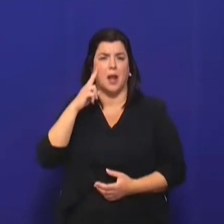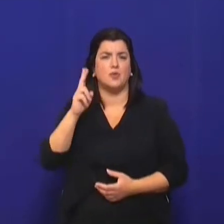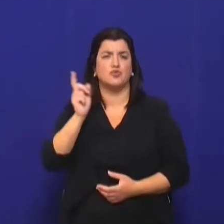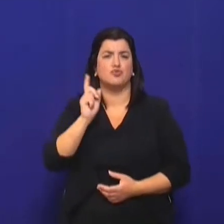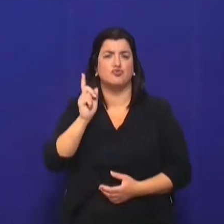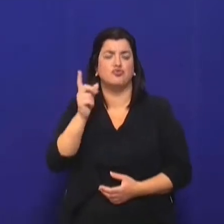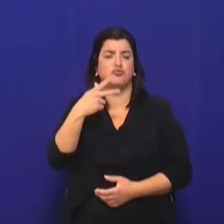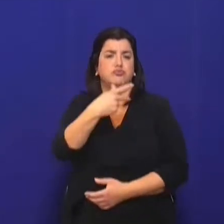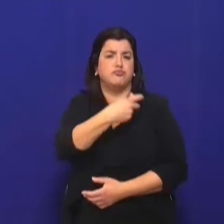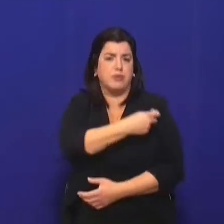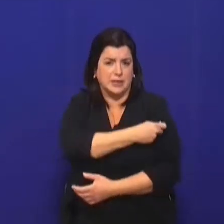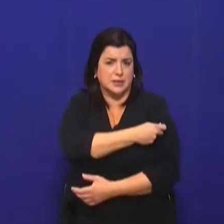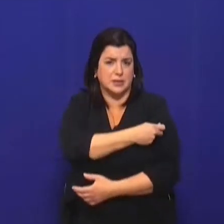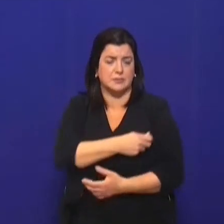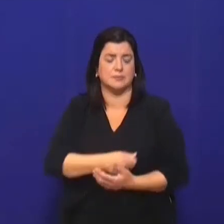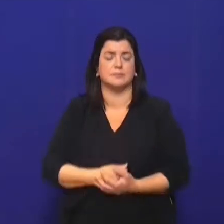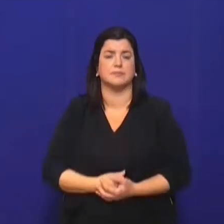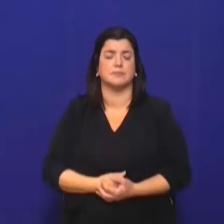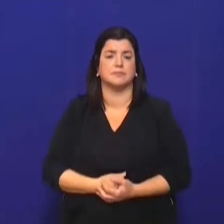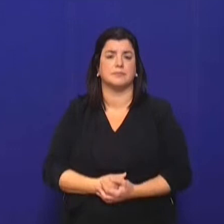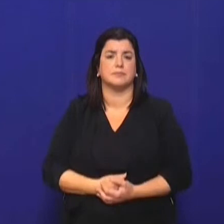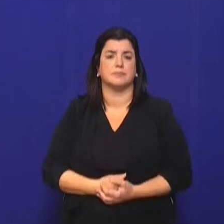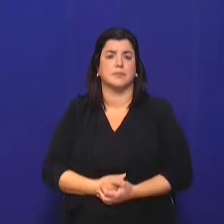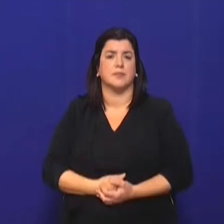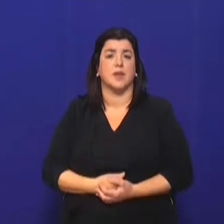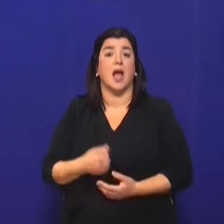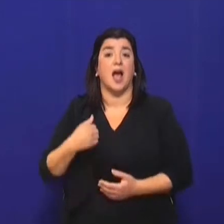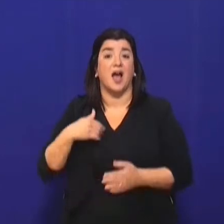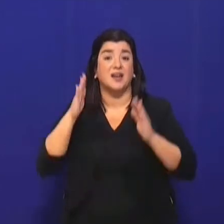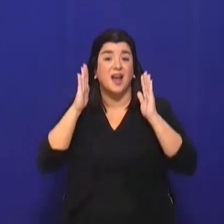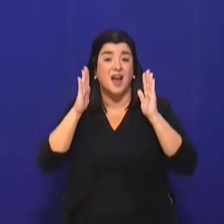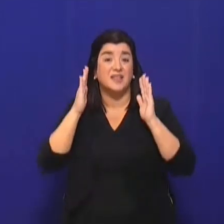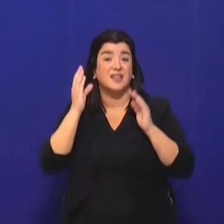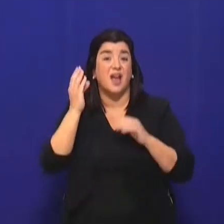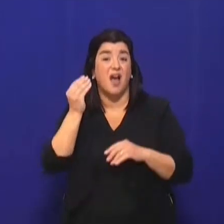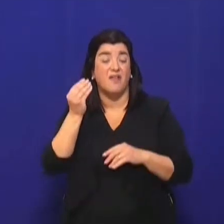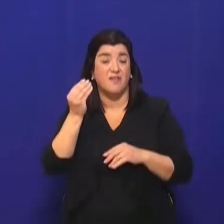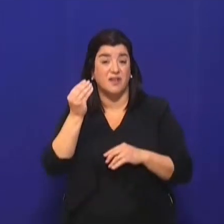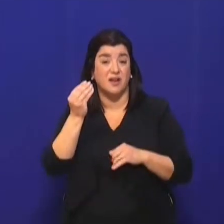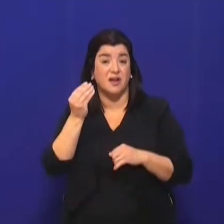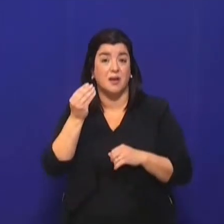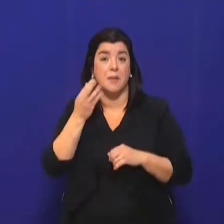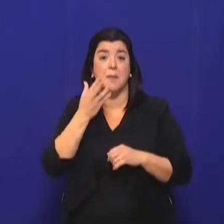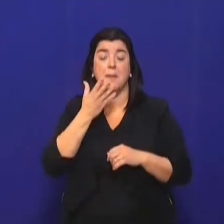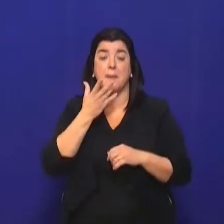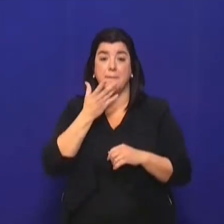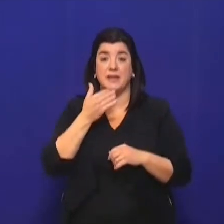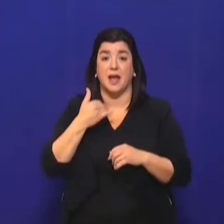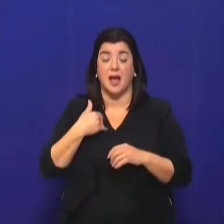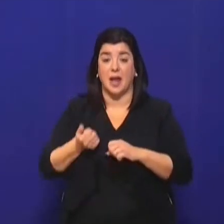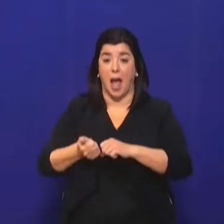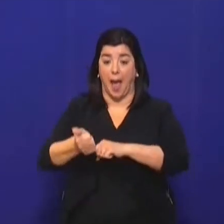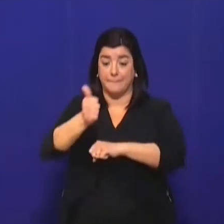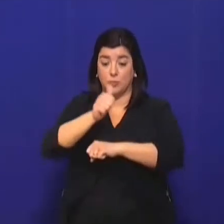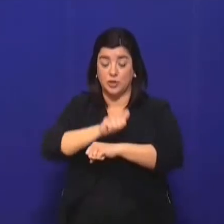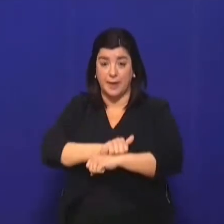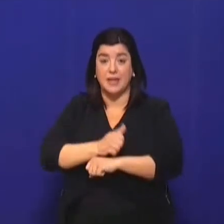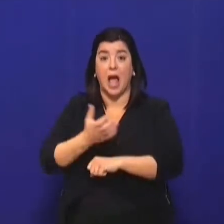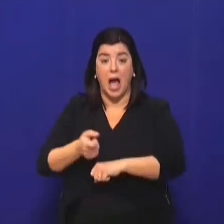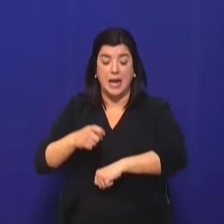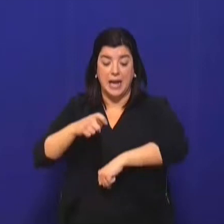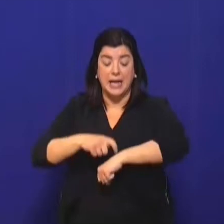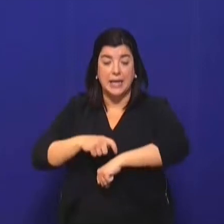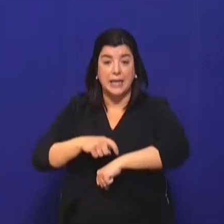bħalma semmejt, importanti ħafna li aħna għadna attenti ħafna li meta batna l-appuntamenti aħna ħallejna